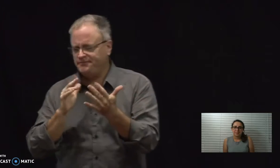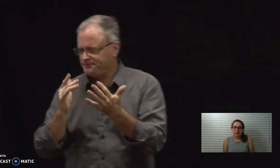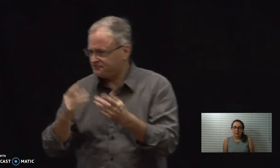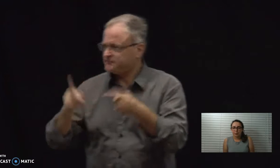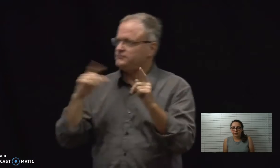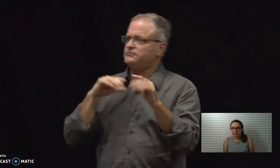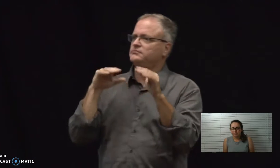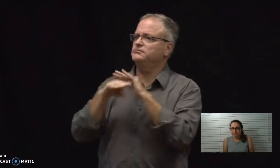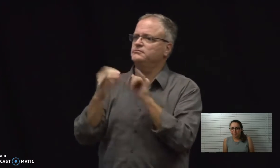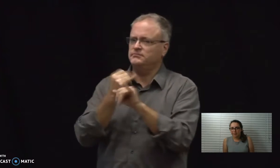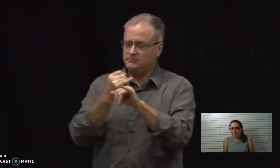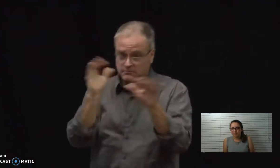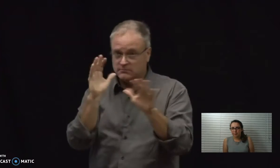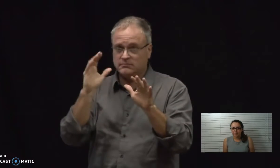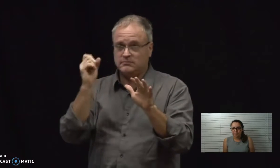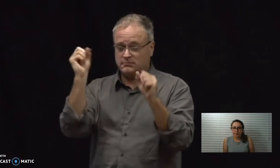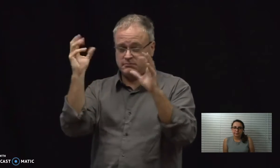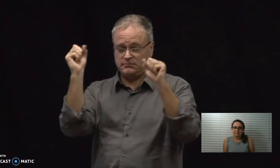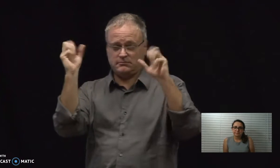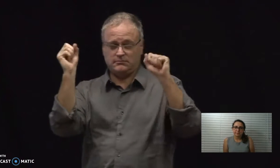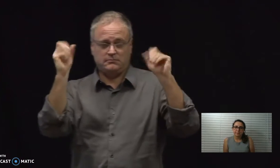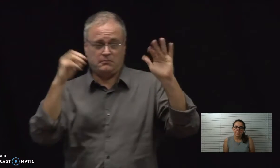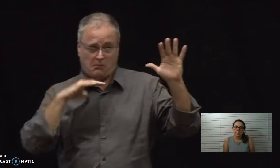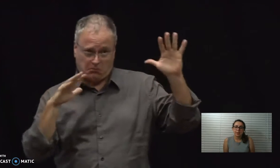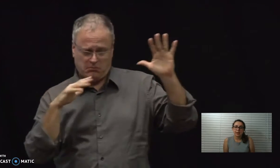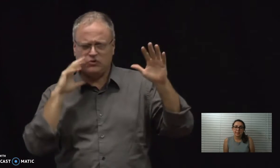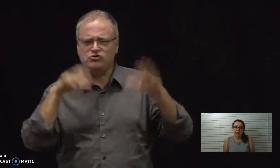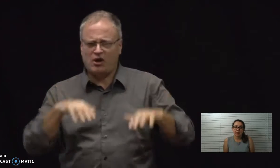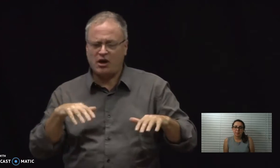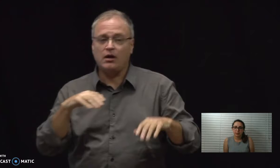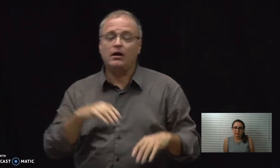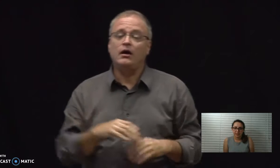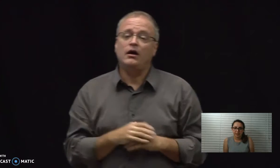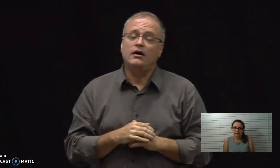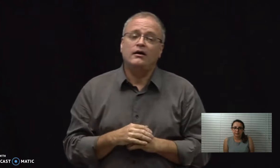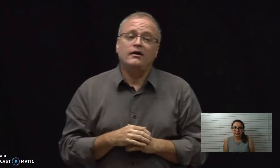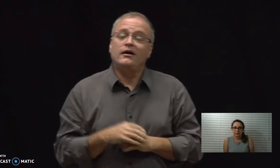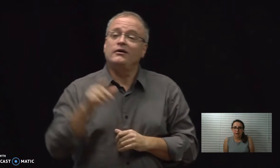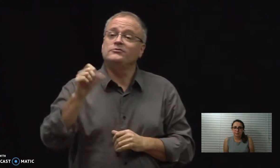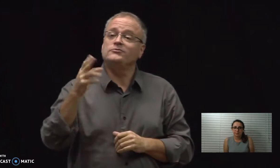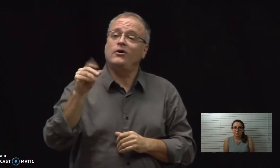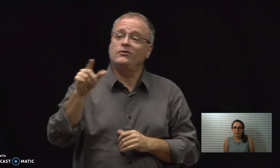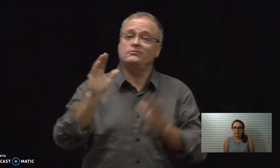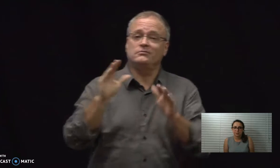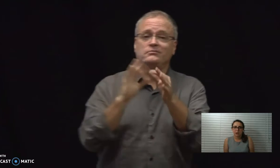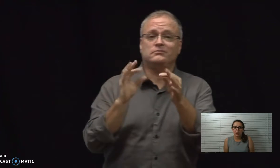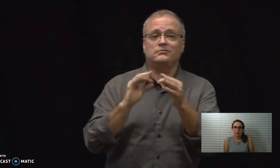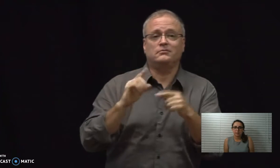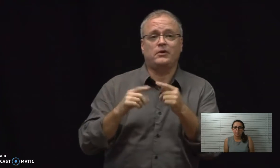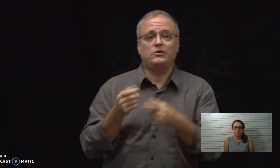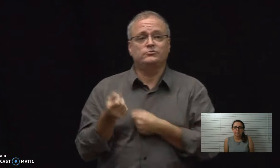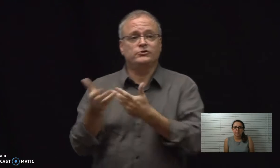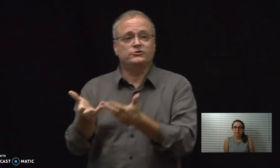But I was waitlisted for a while because they were building a new dorm. When I got there, everybody was signing, and it was kind of a